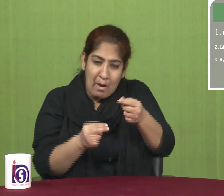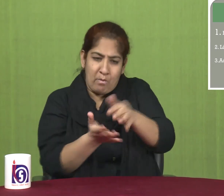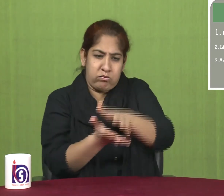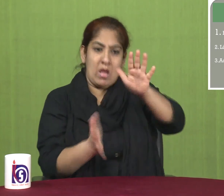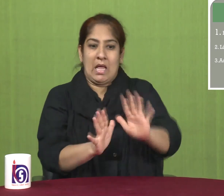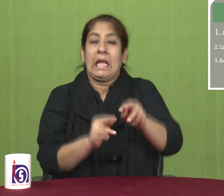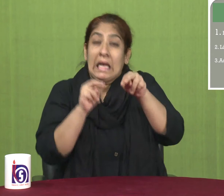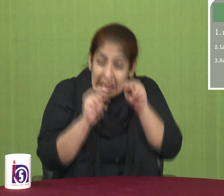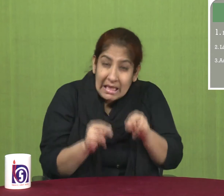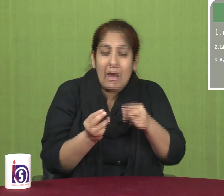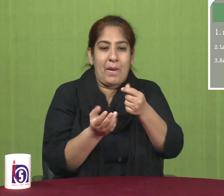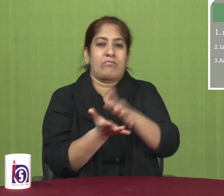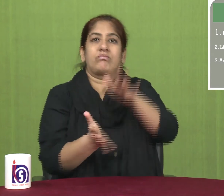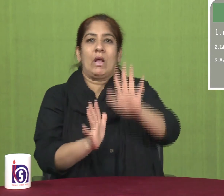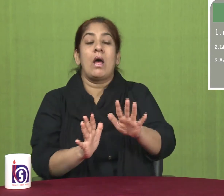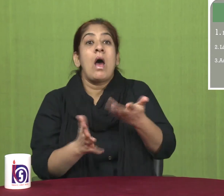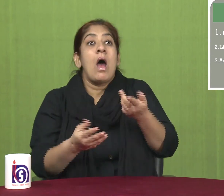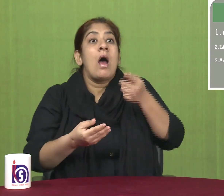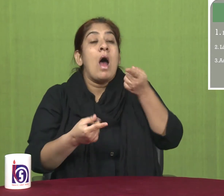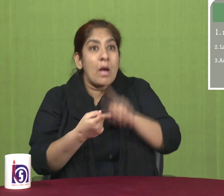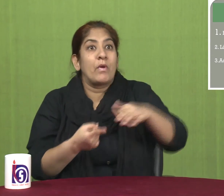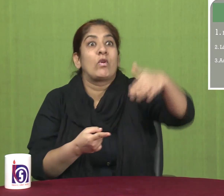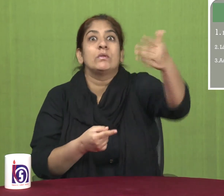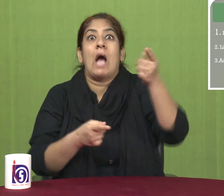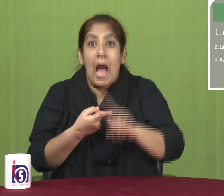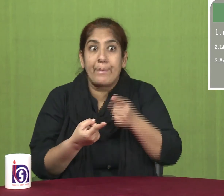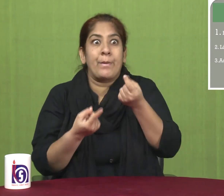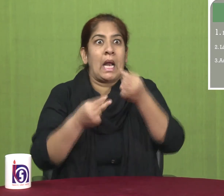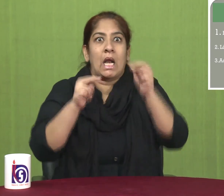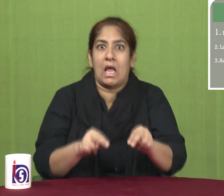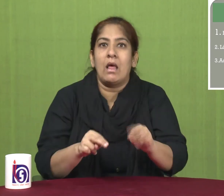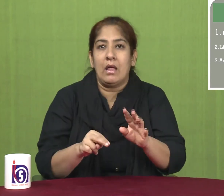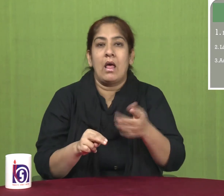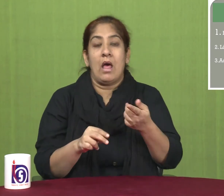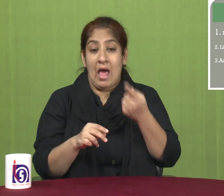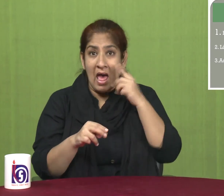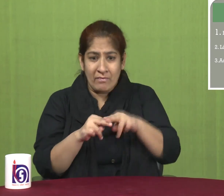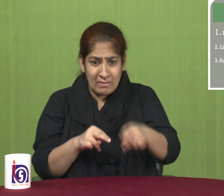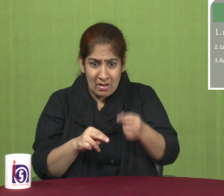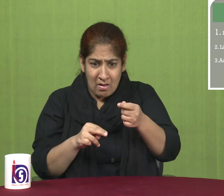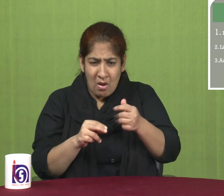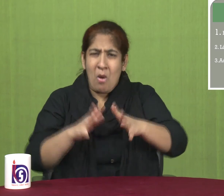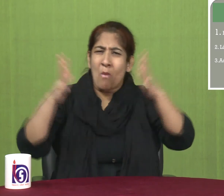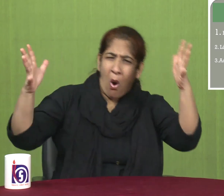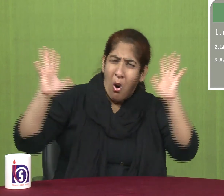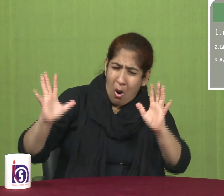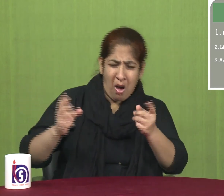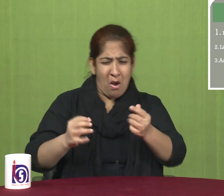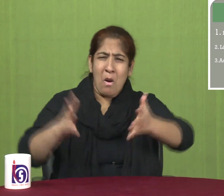In case we need some cash amount of money for our work, if we have enough